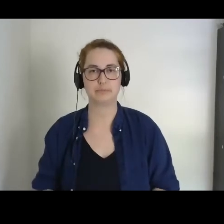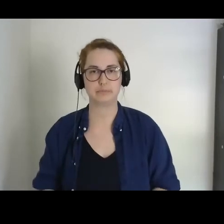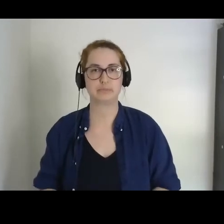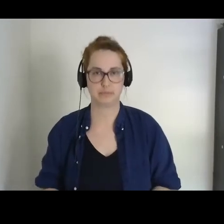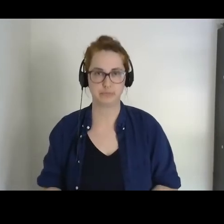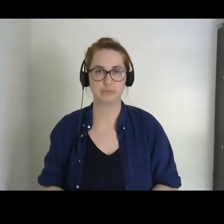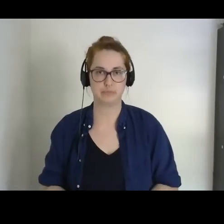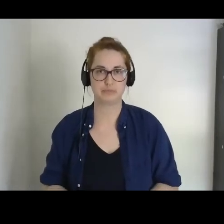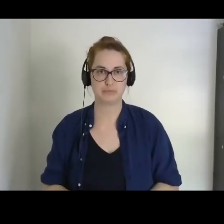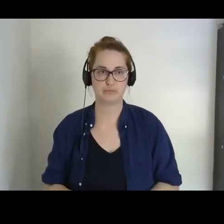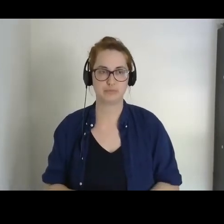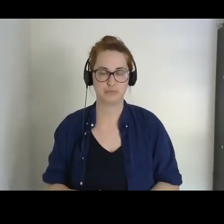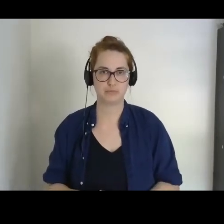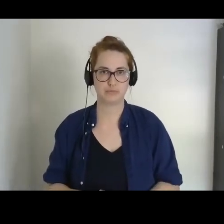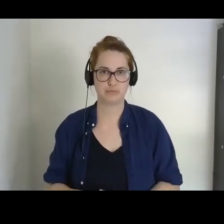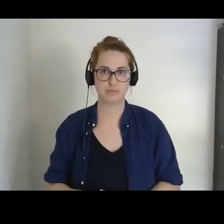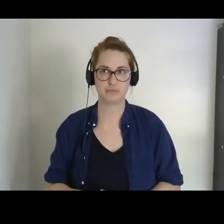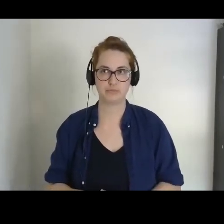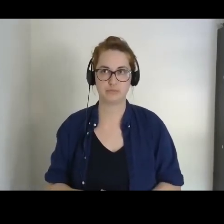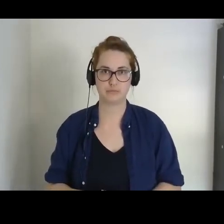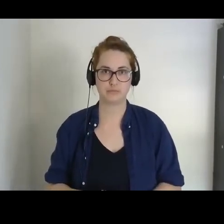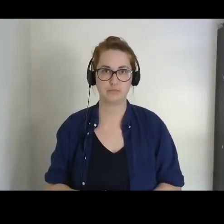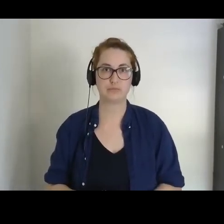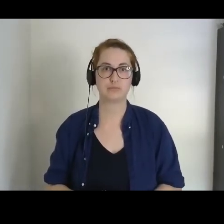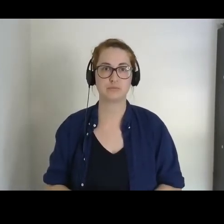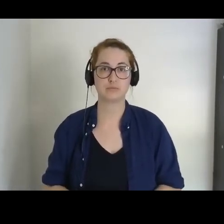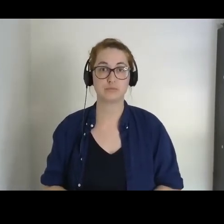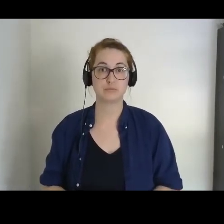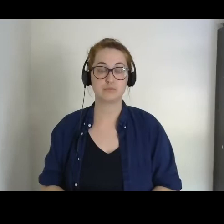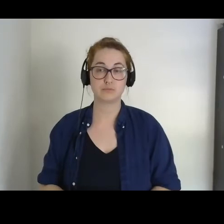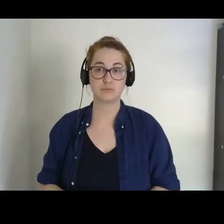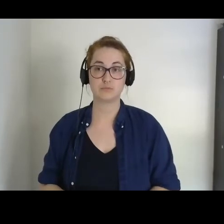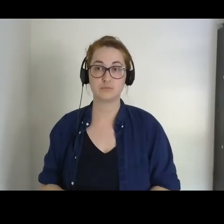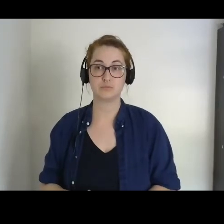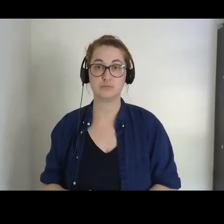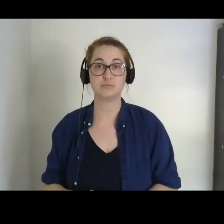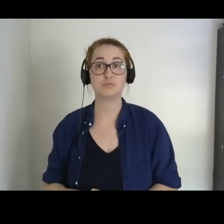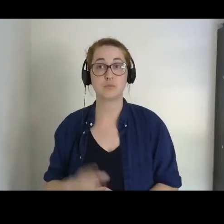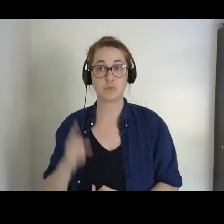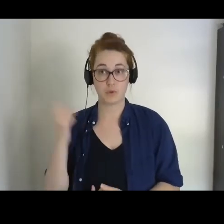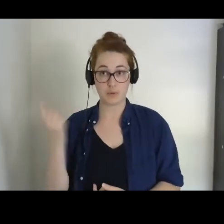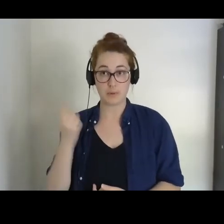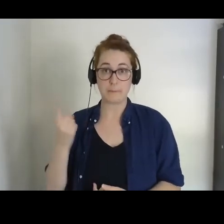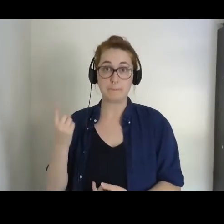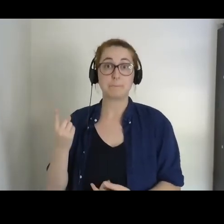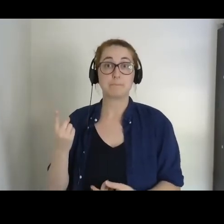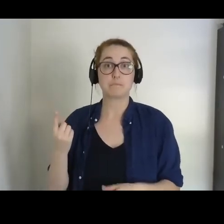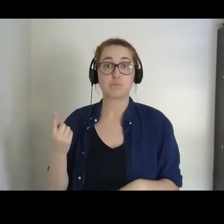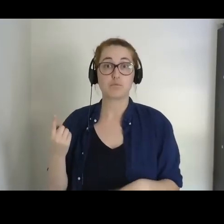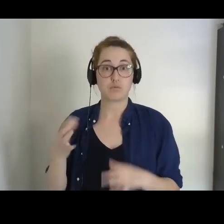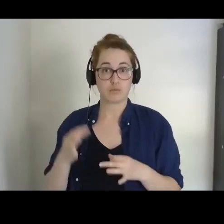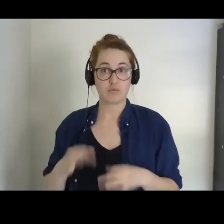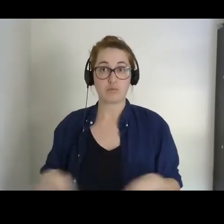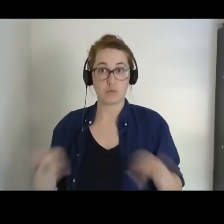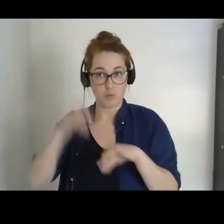One of the things that has really pushed Dawn Canada in this whole area is, I share here